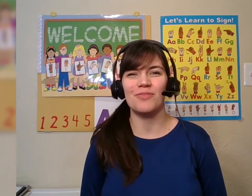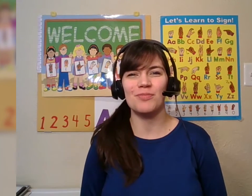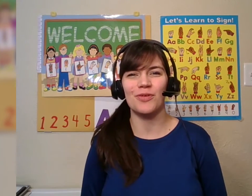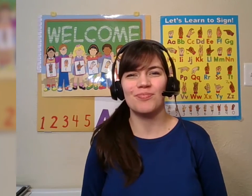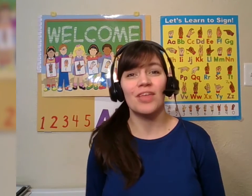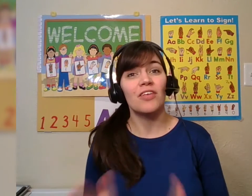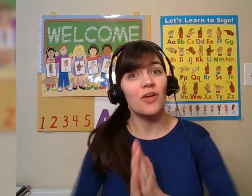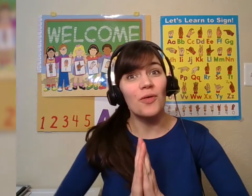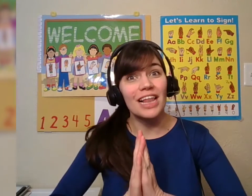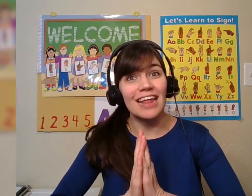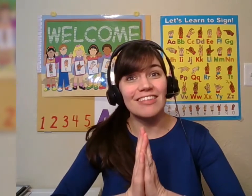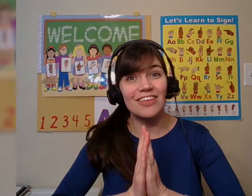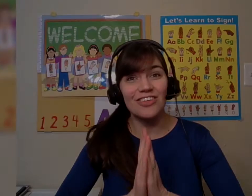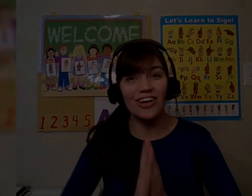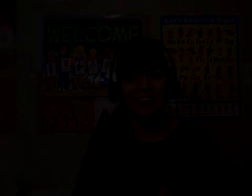people. So let's get started.